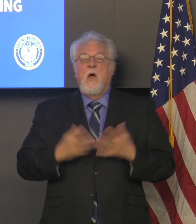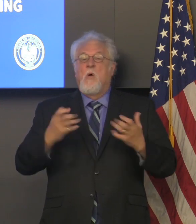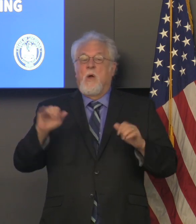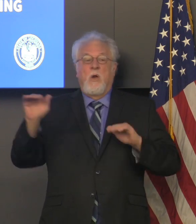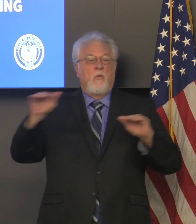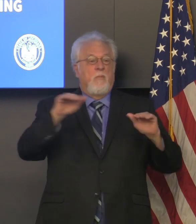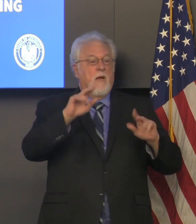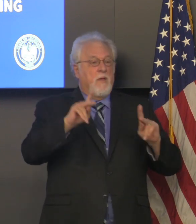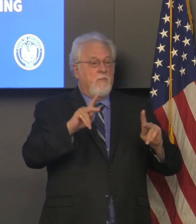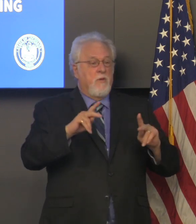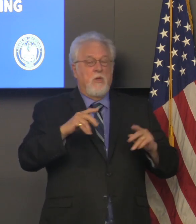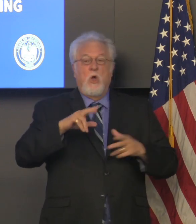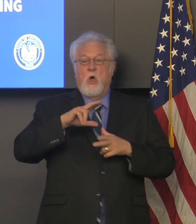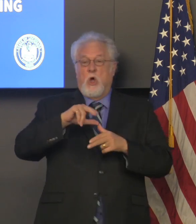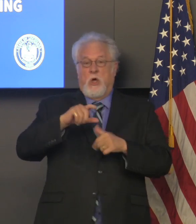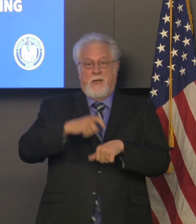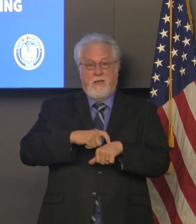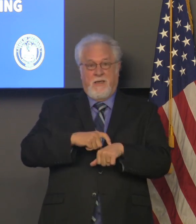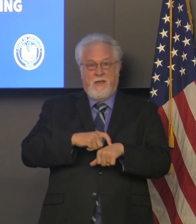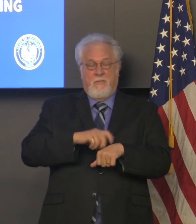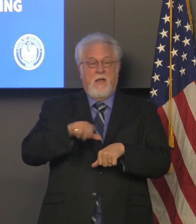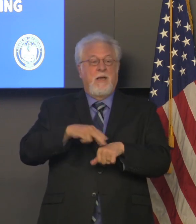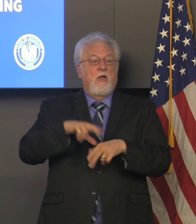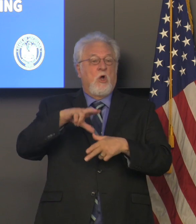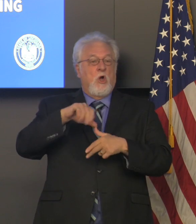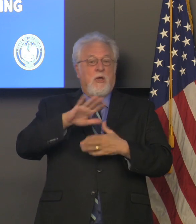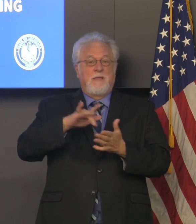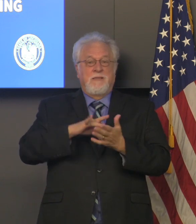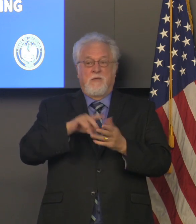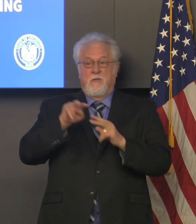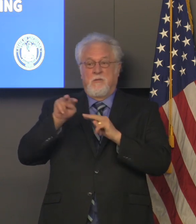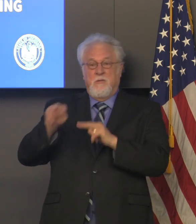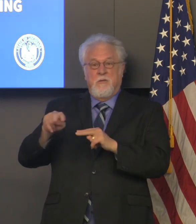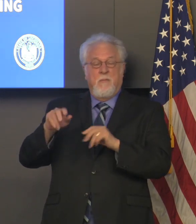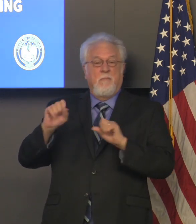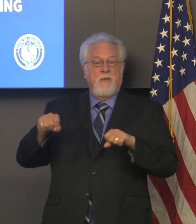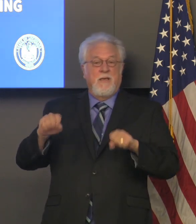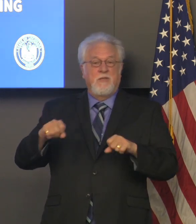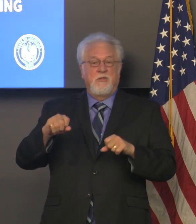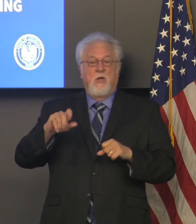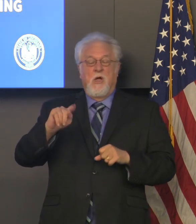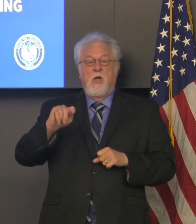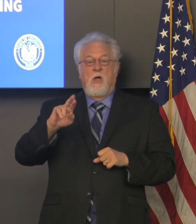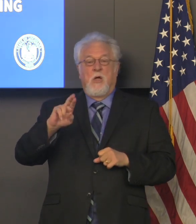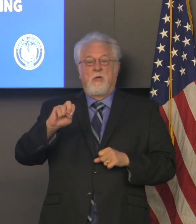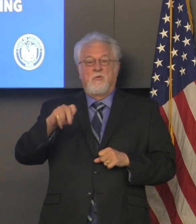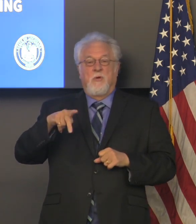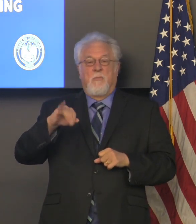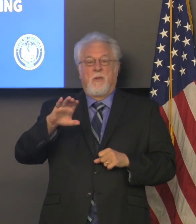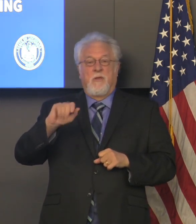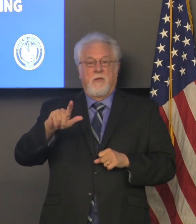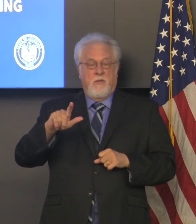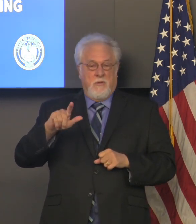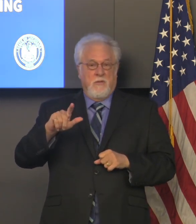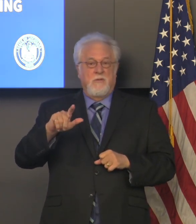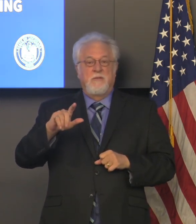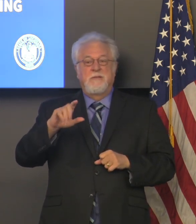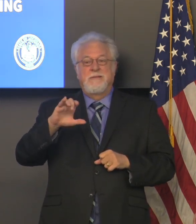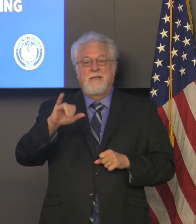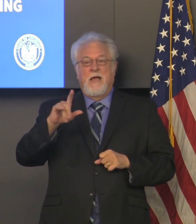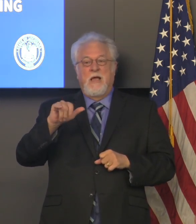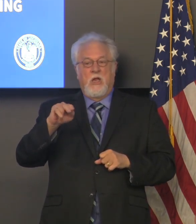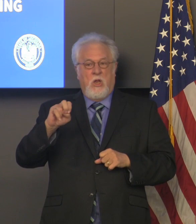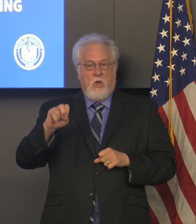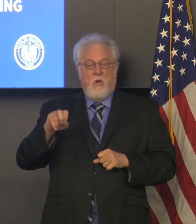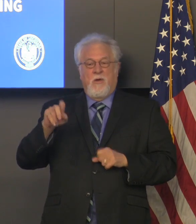remind everybody we're in hurricane season. The National Hurricane Center is tracking potential tropical cyclone 9, which is still out in